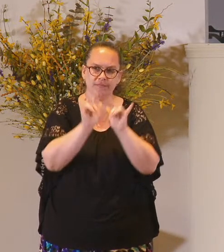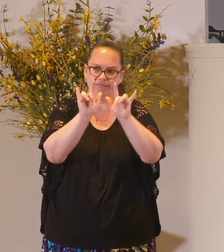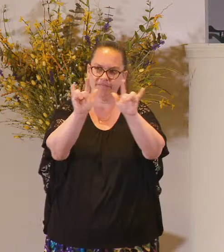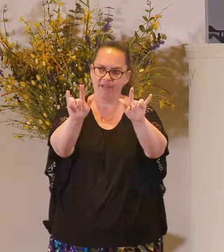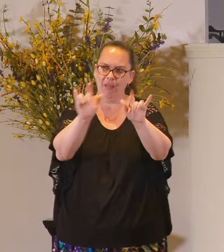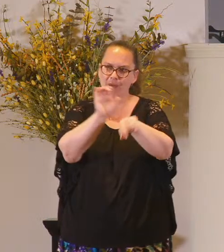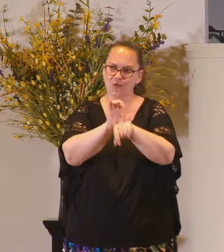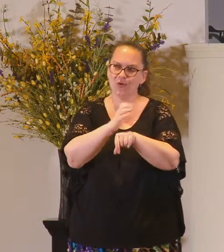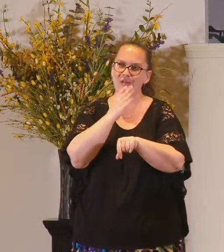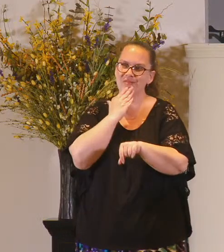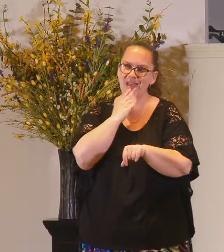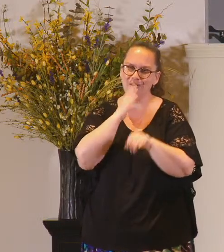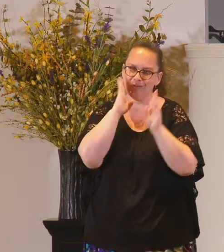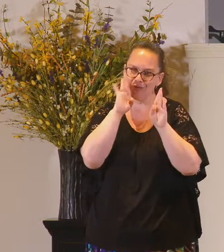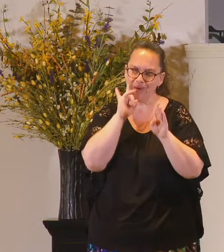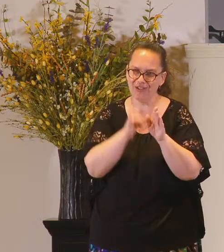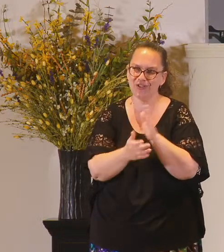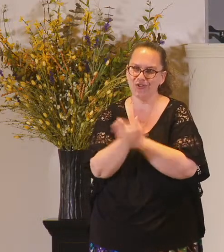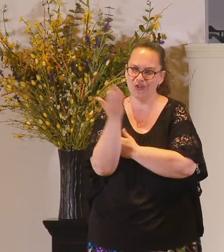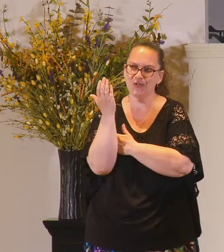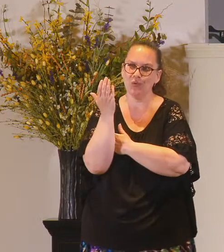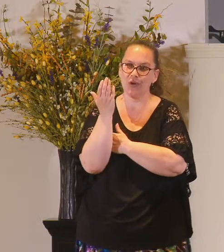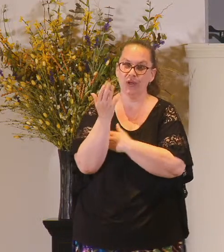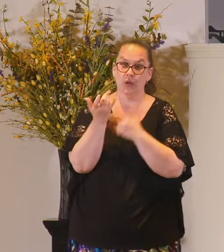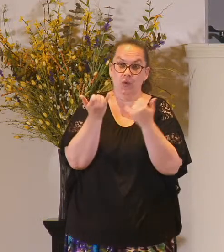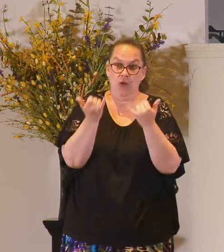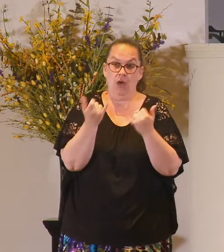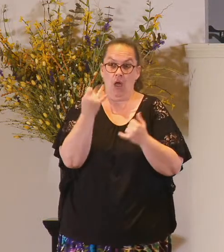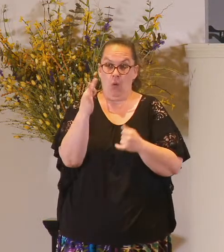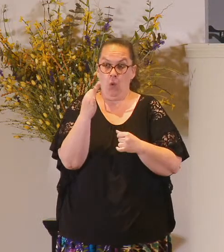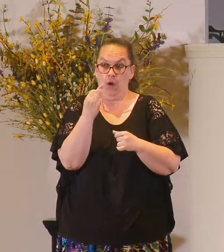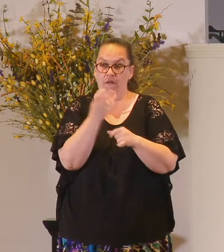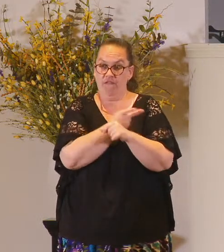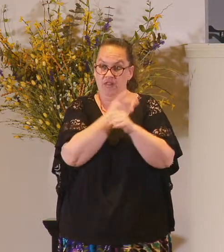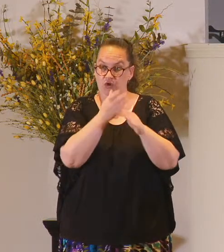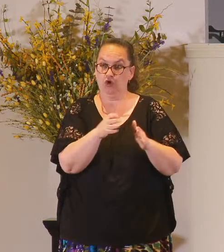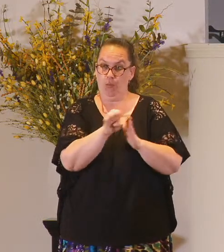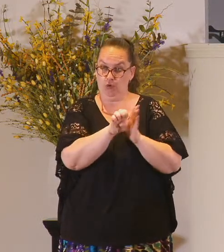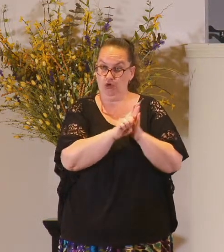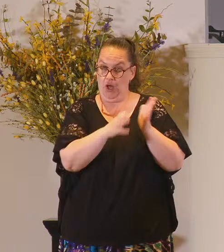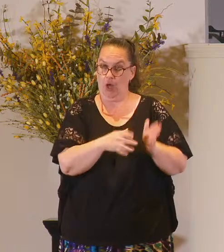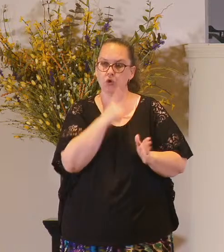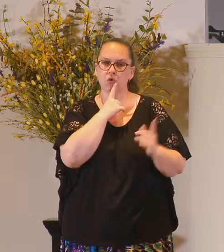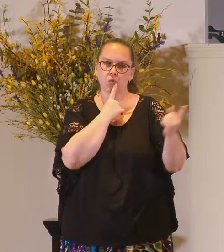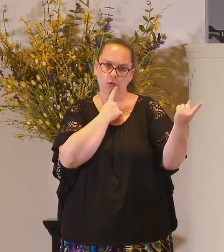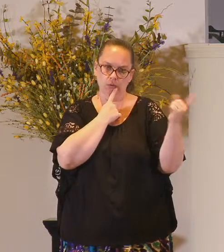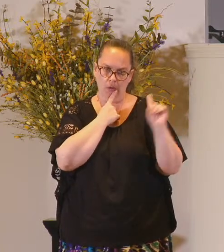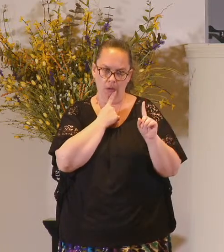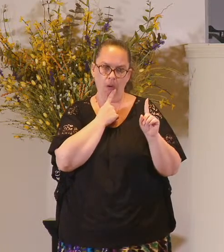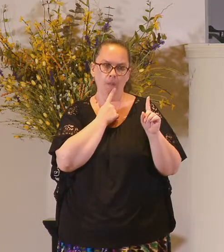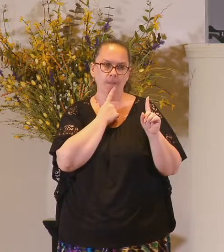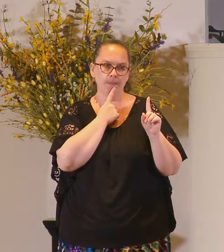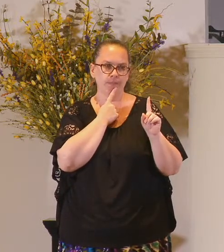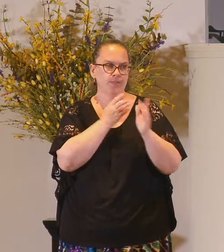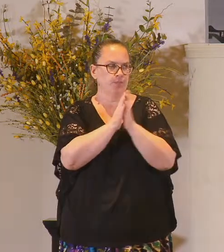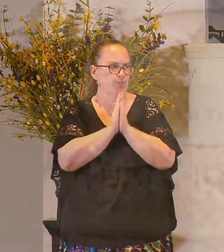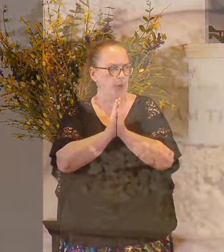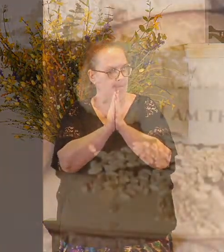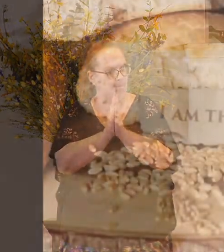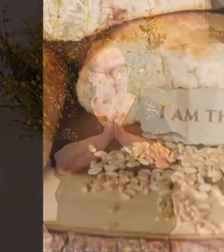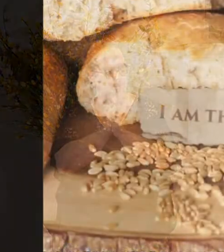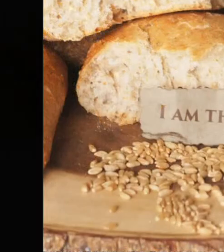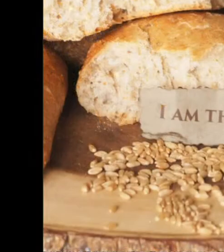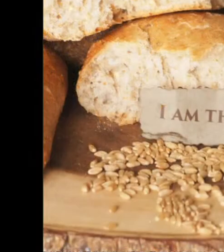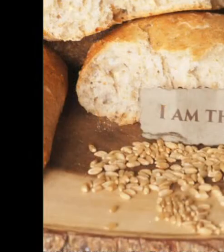Thank you for your kind attention this morning. At this time, one of our shepherds, Brother Scott Ellison, will come and lead us in prayer.